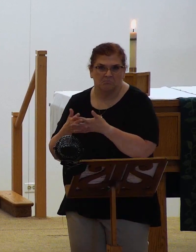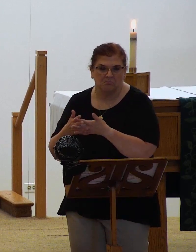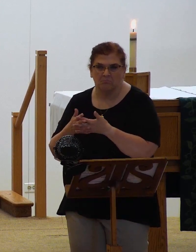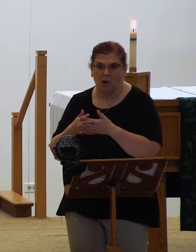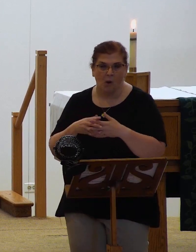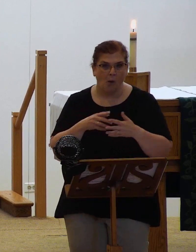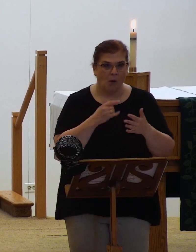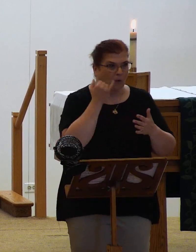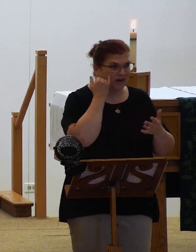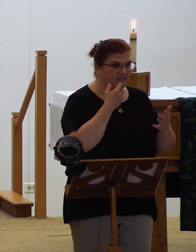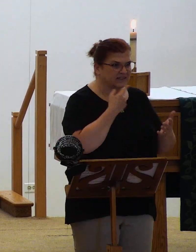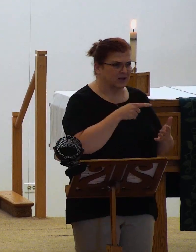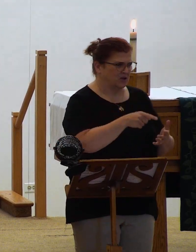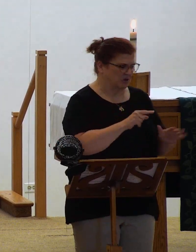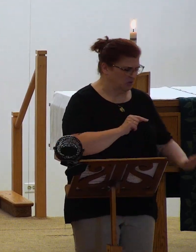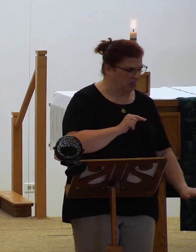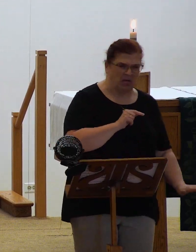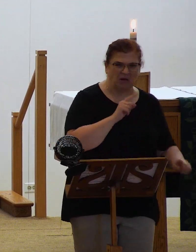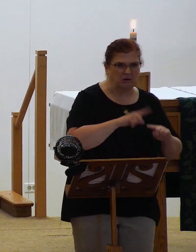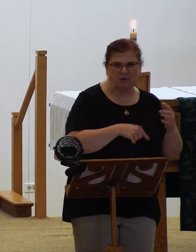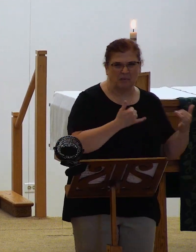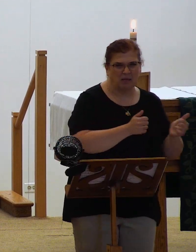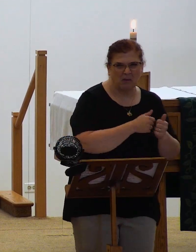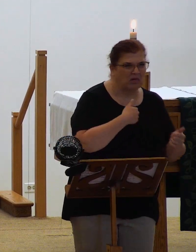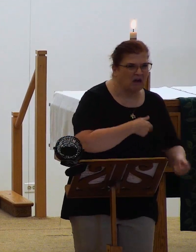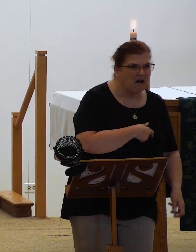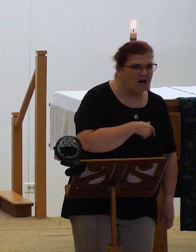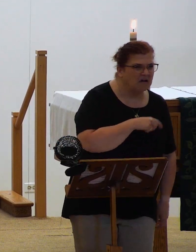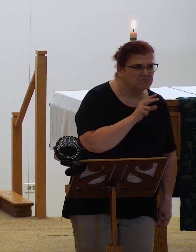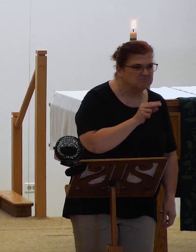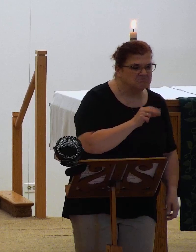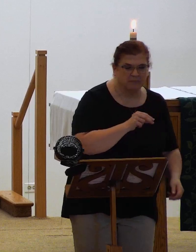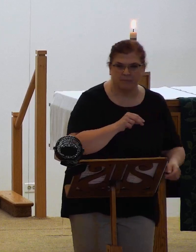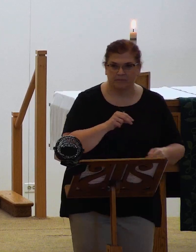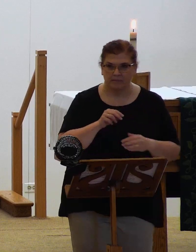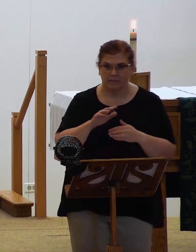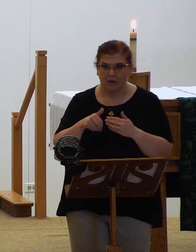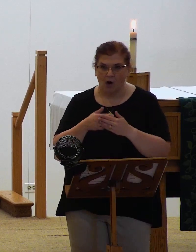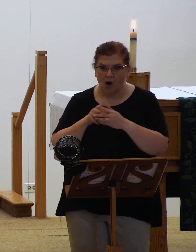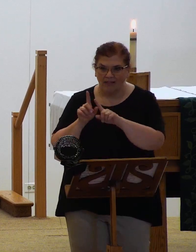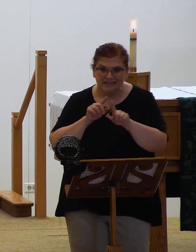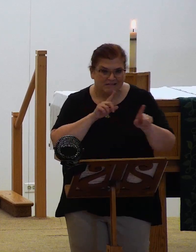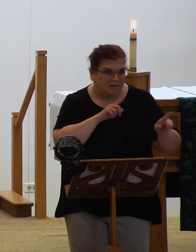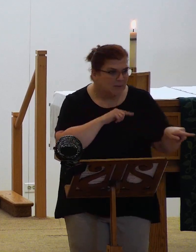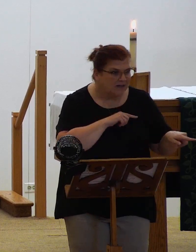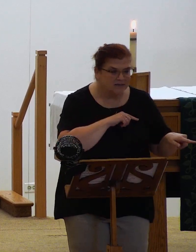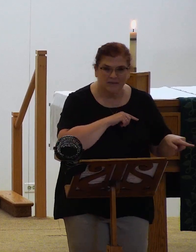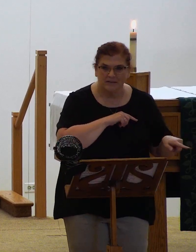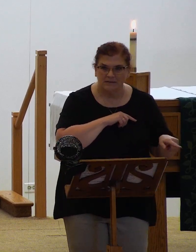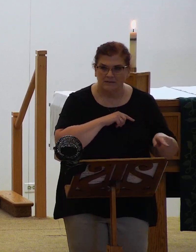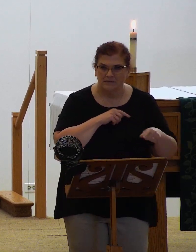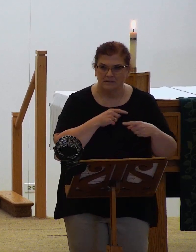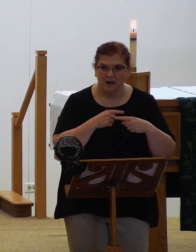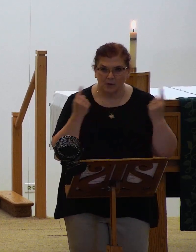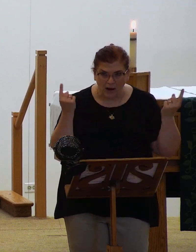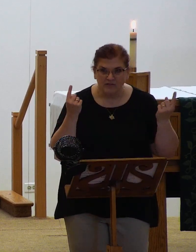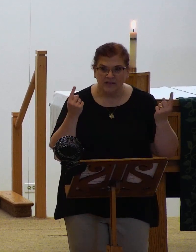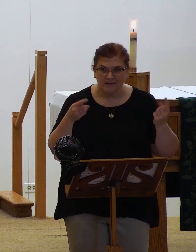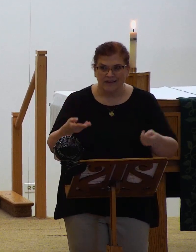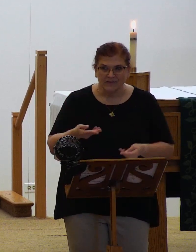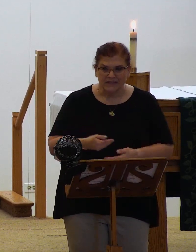Or what if they say, "You're too little to play ball with us"? All these responses contradict the invitation given.